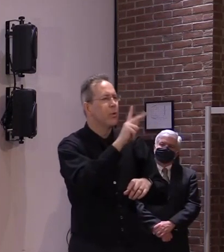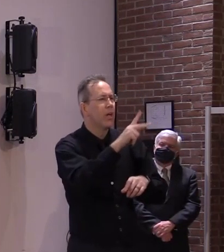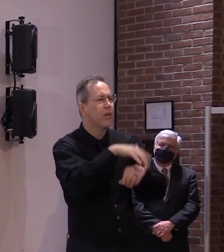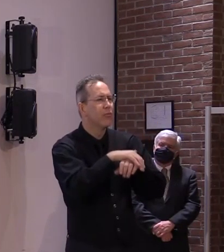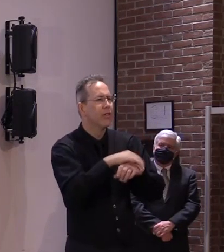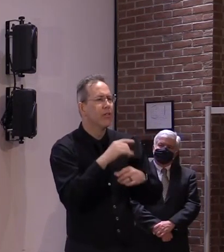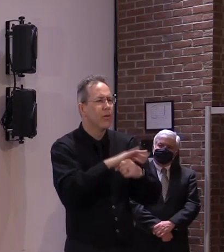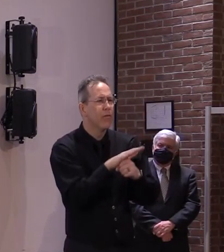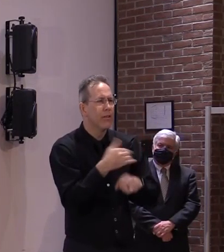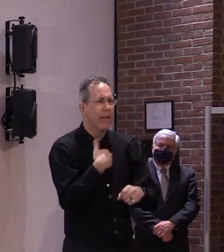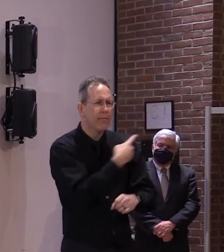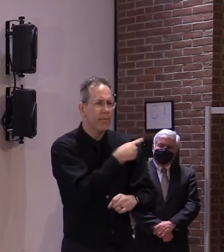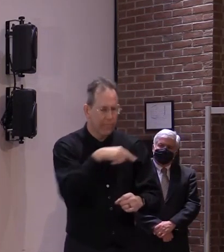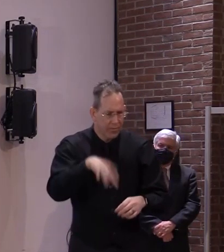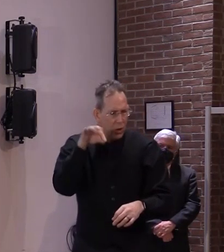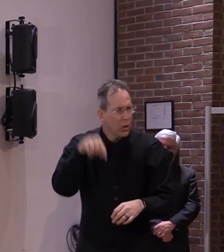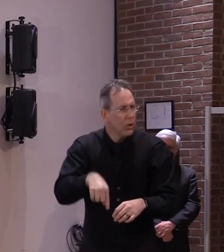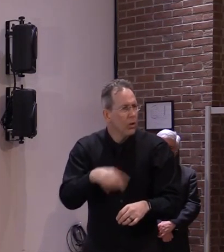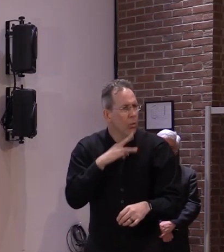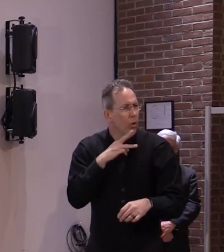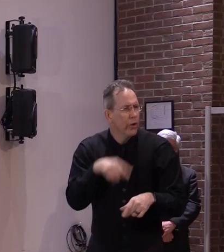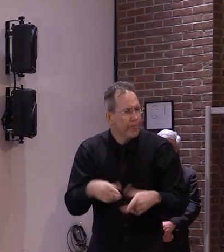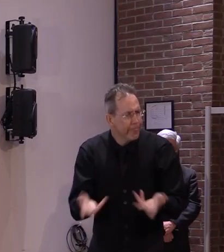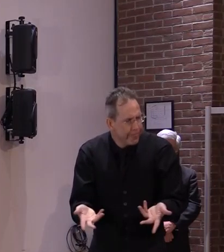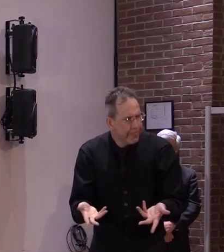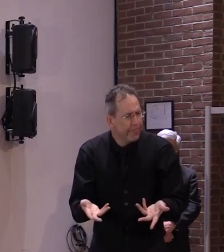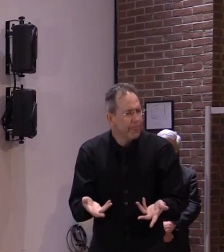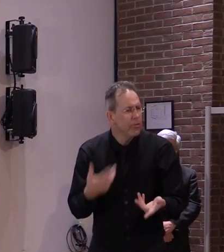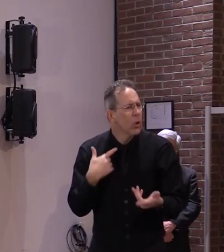from the Burlington area, next Monday.